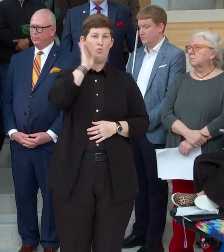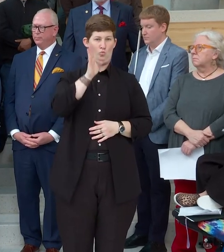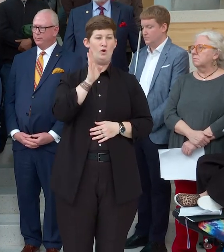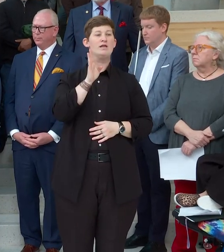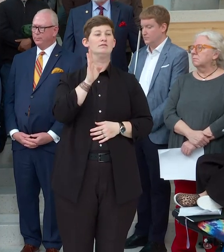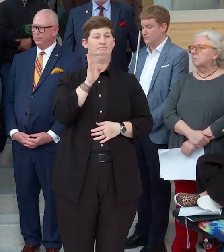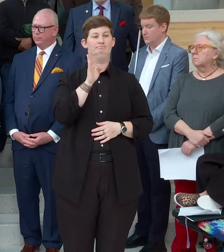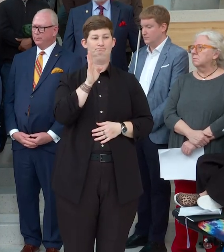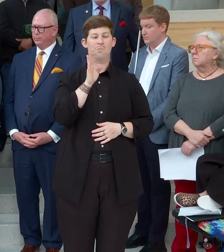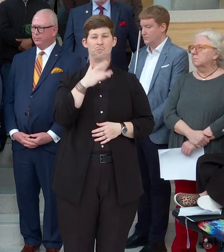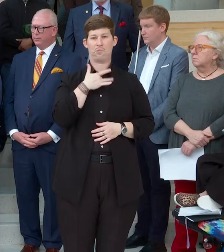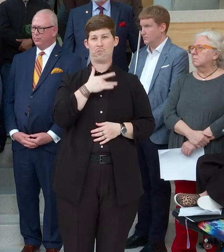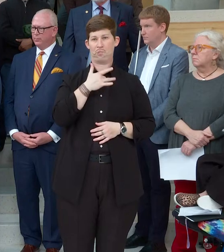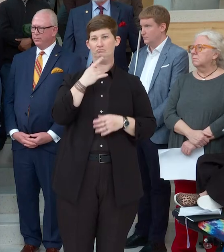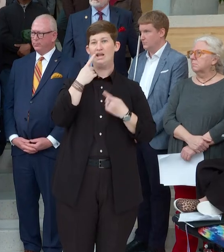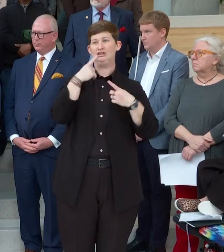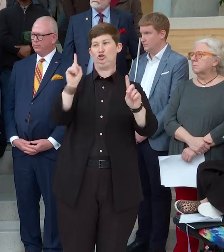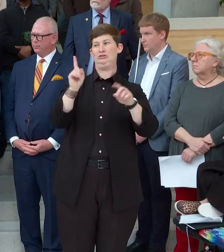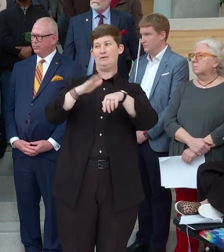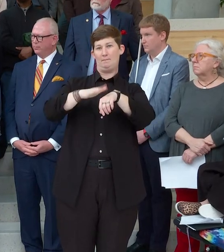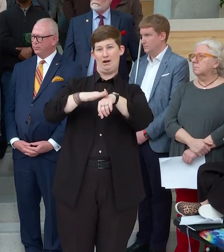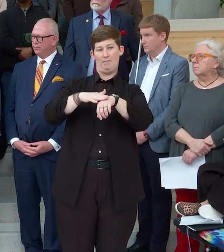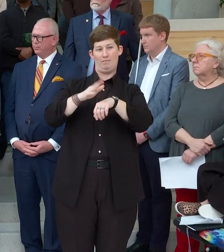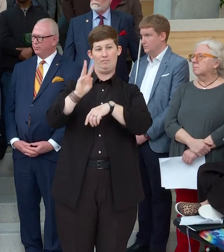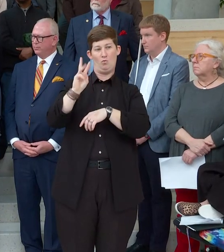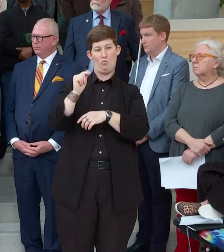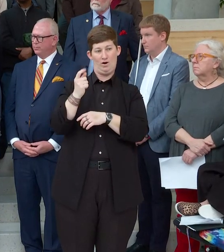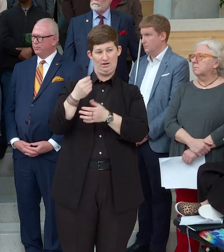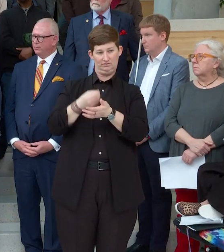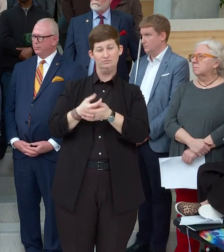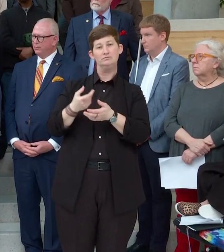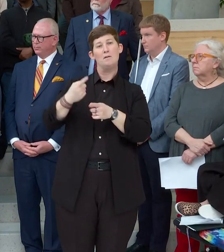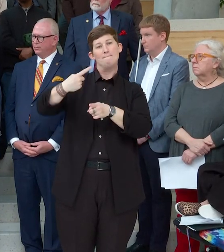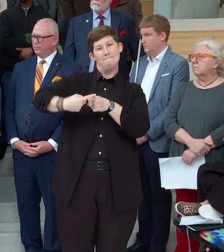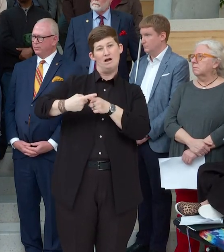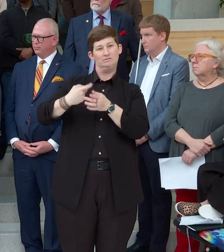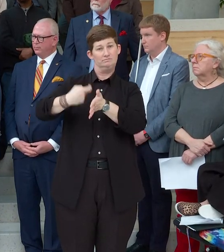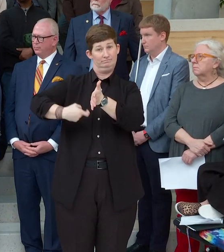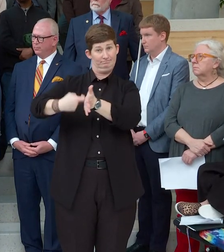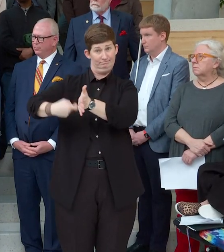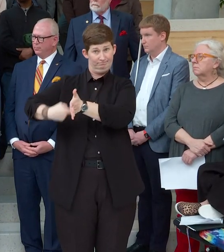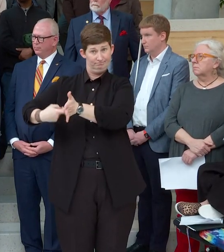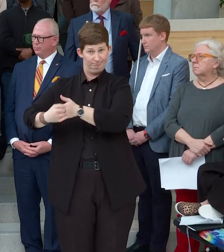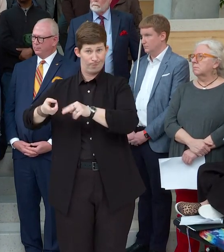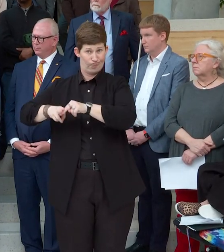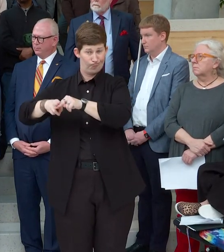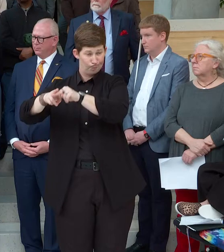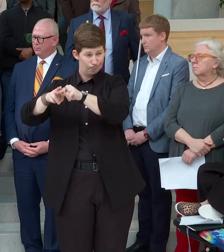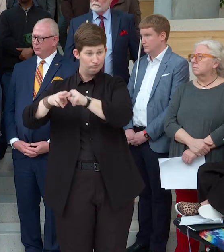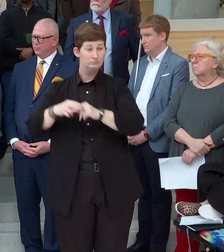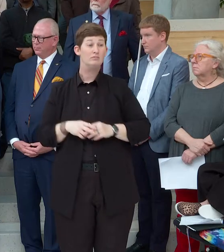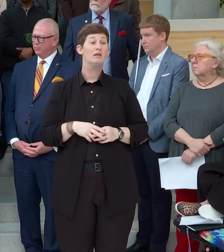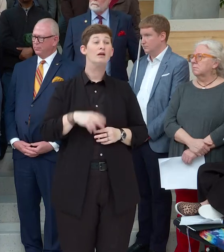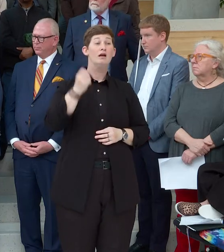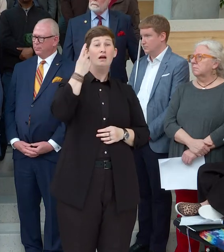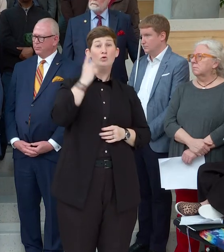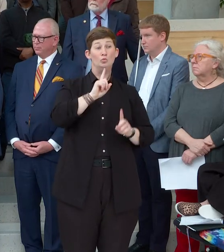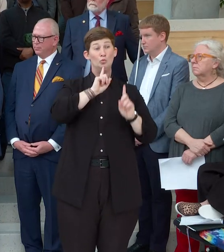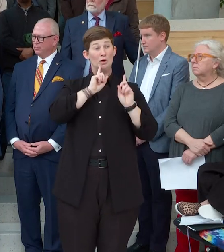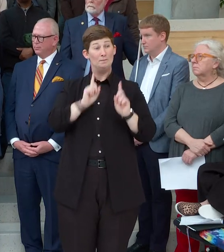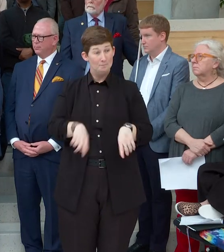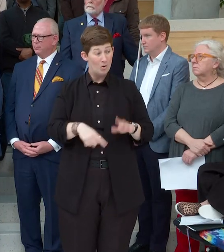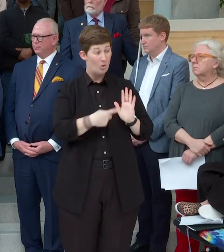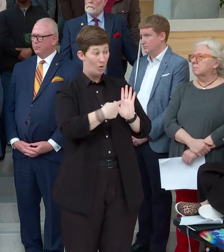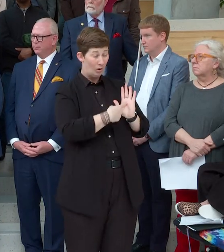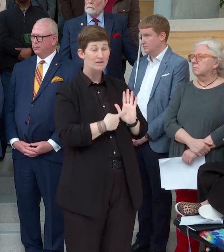minimum wage plus expenses. As the state report points out, a minimum